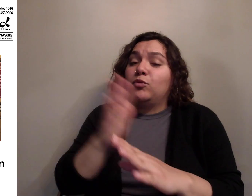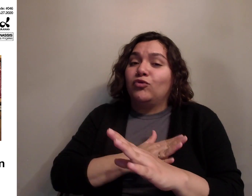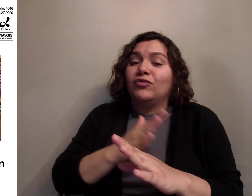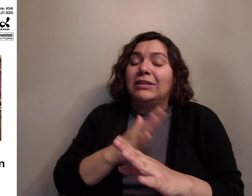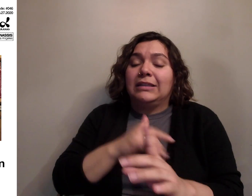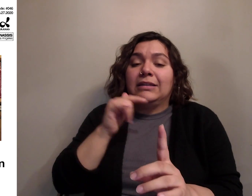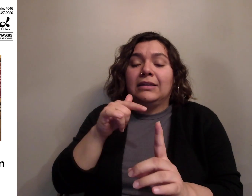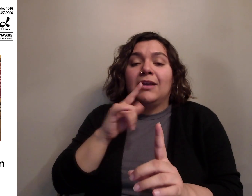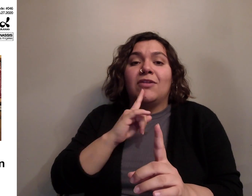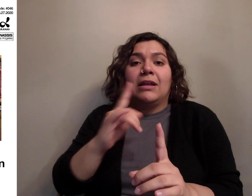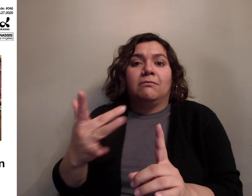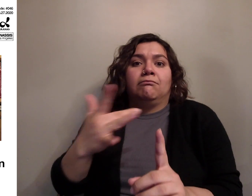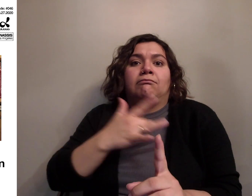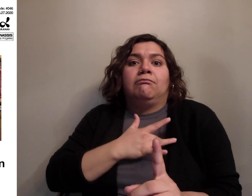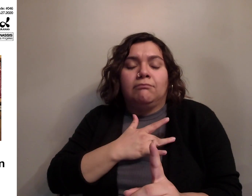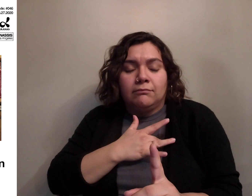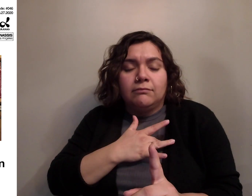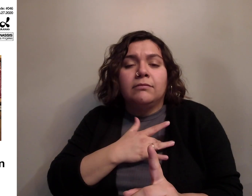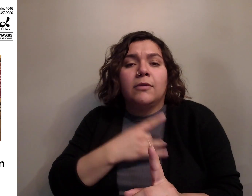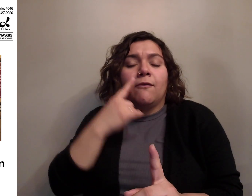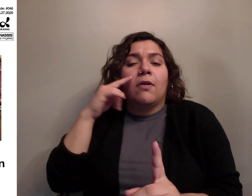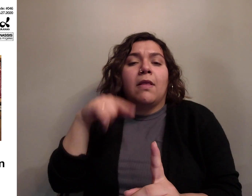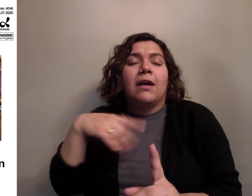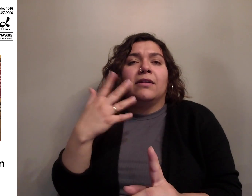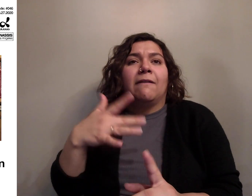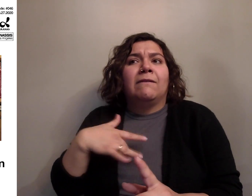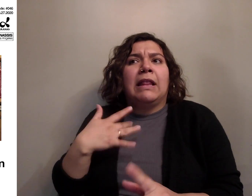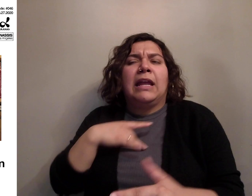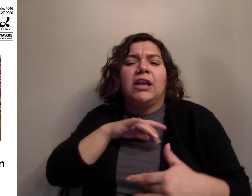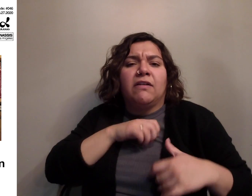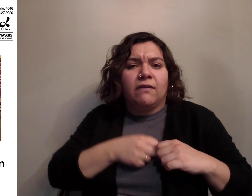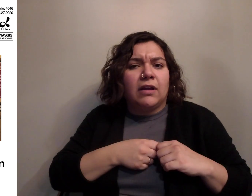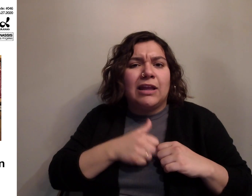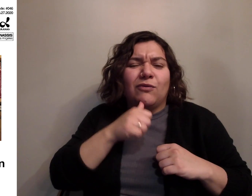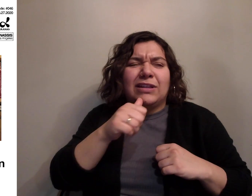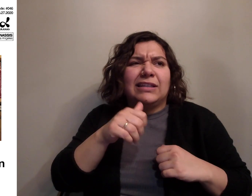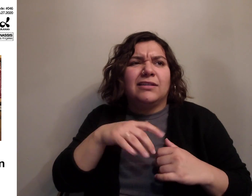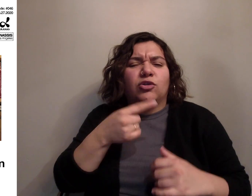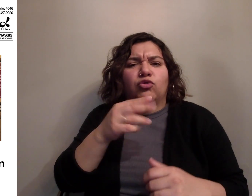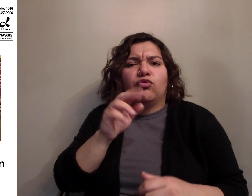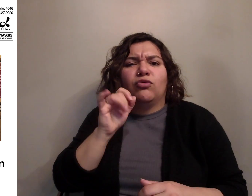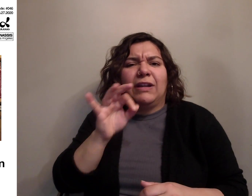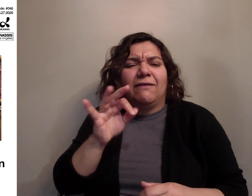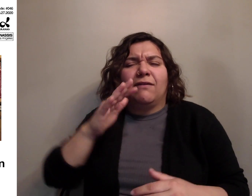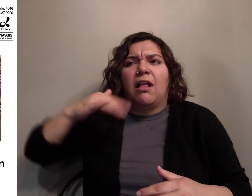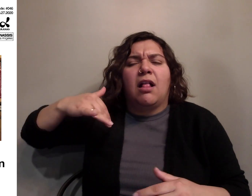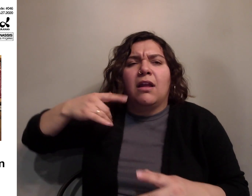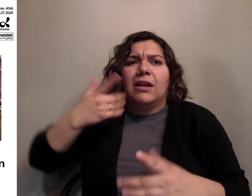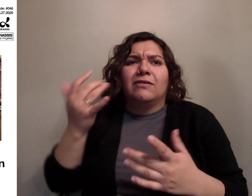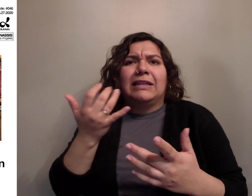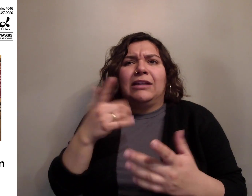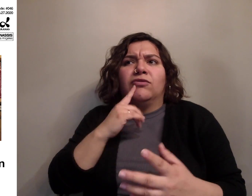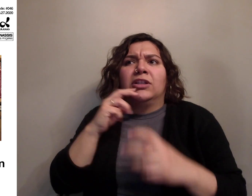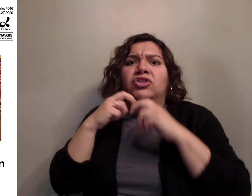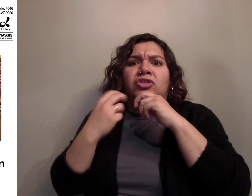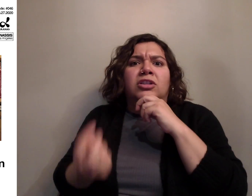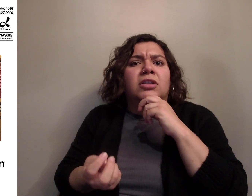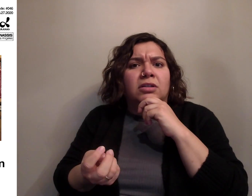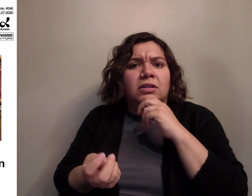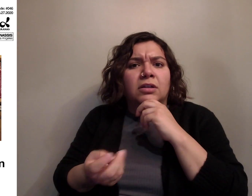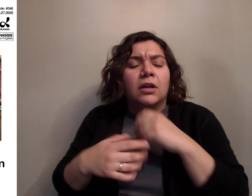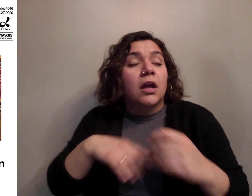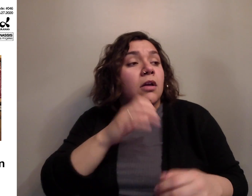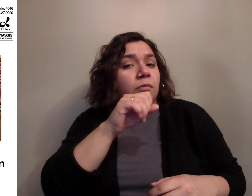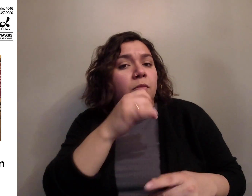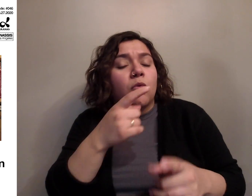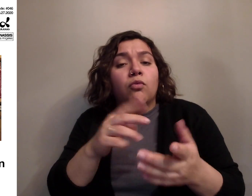my favorite music. It certainly spoke to me in that state of grief, or it wasn't even really grief yet. It was